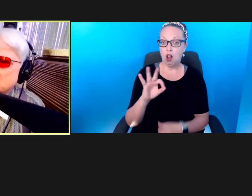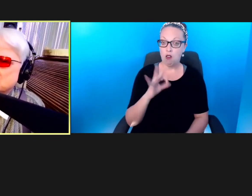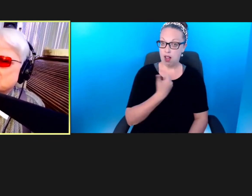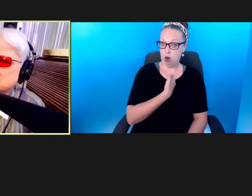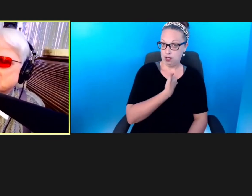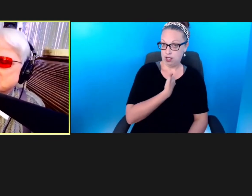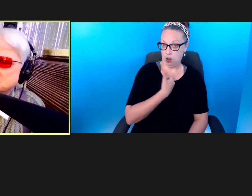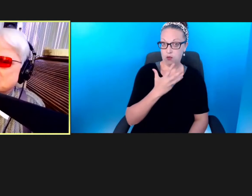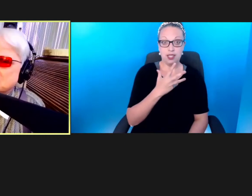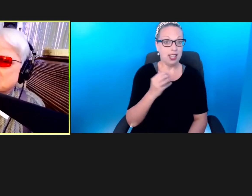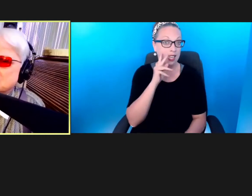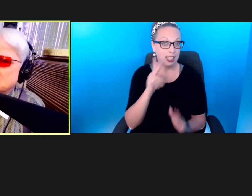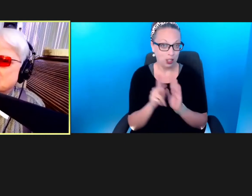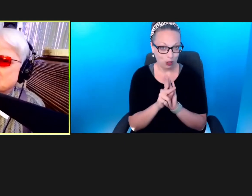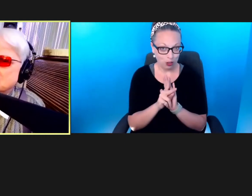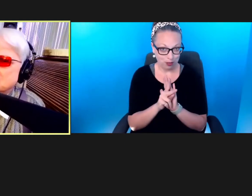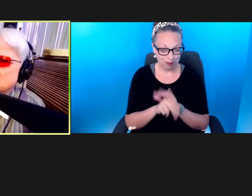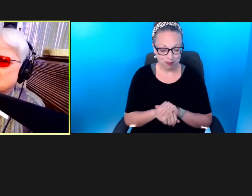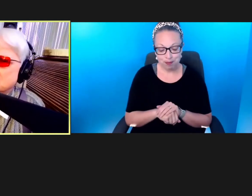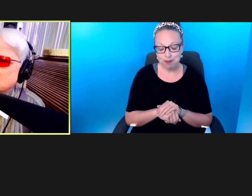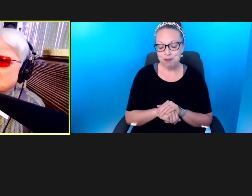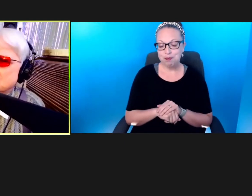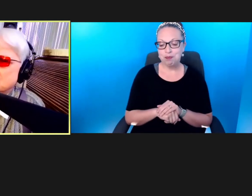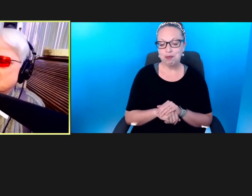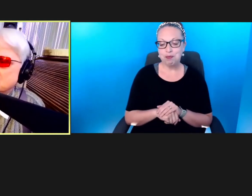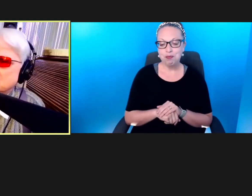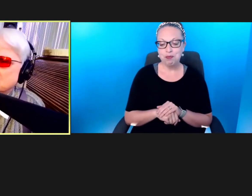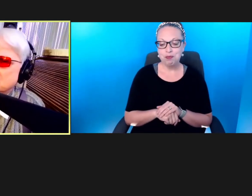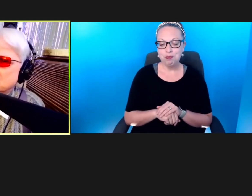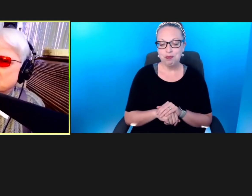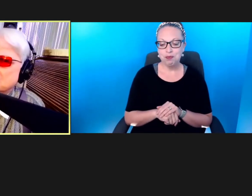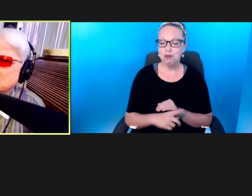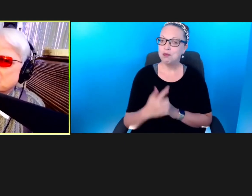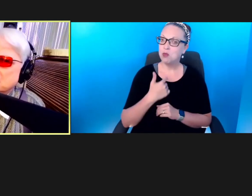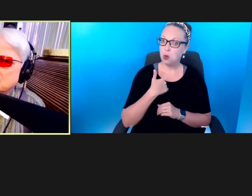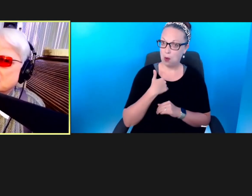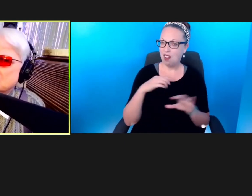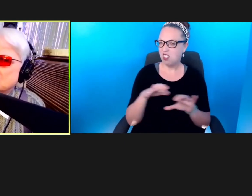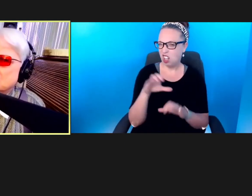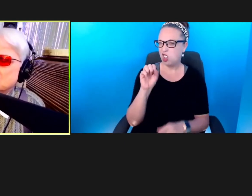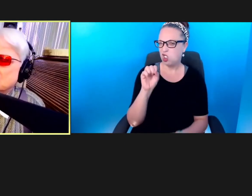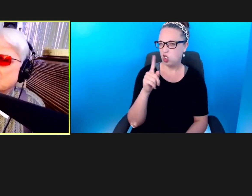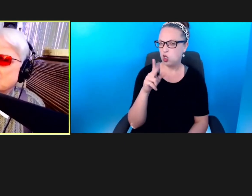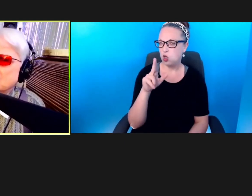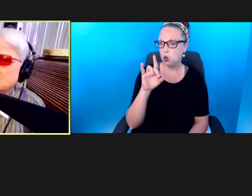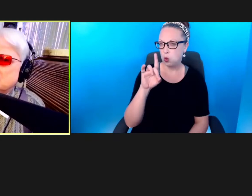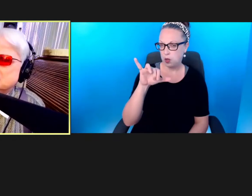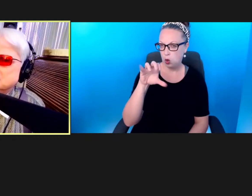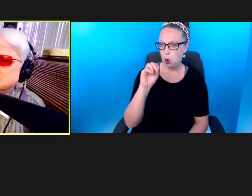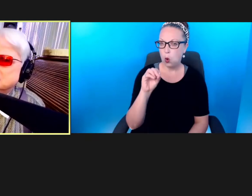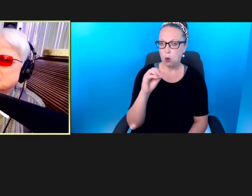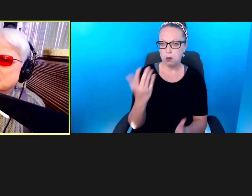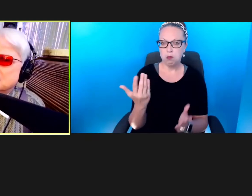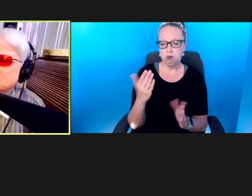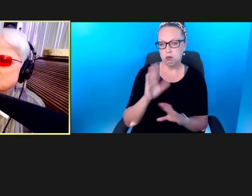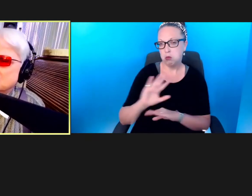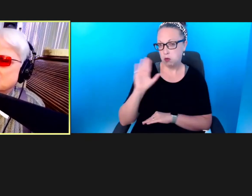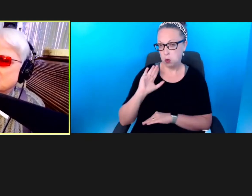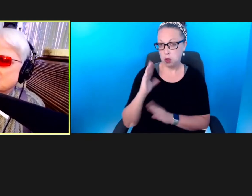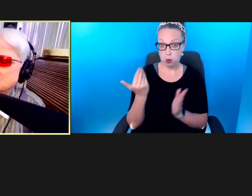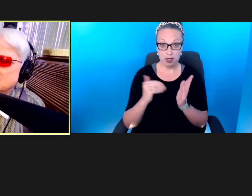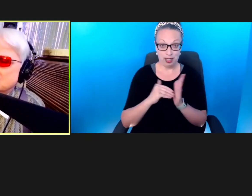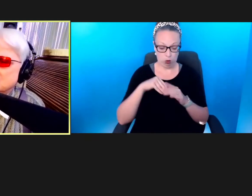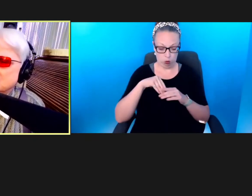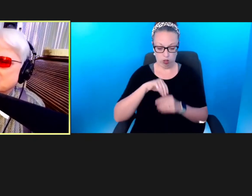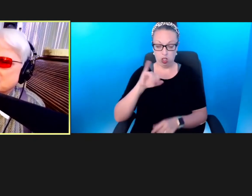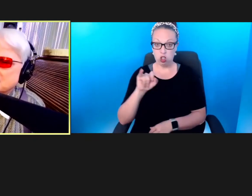ourselves and Kira. So I have done the studio before. So we are again in Jeff's